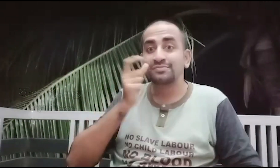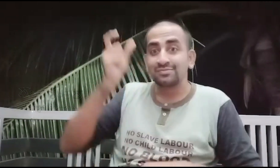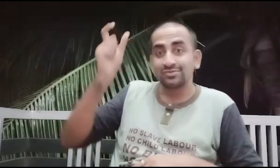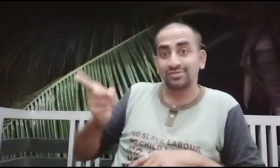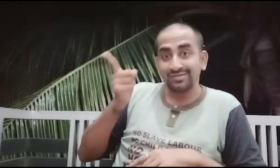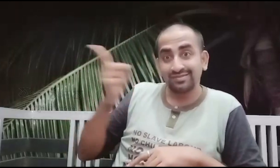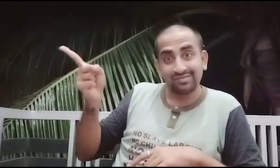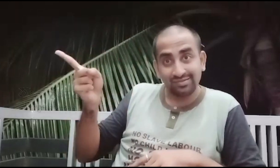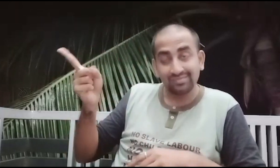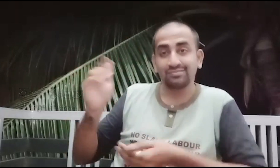The good man